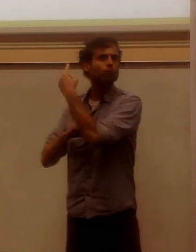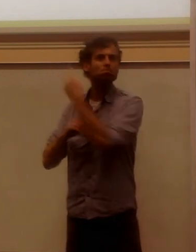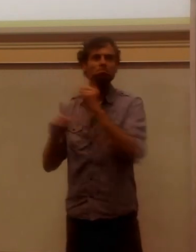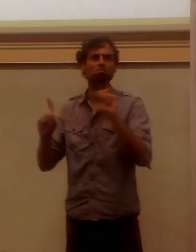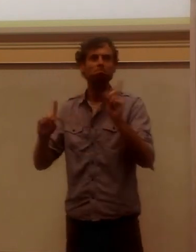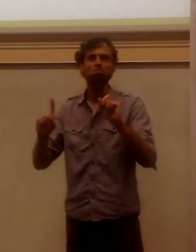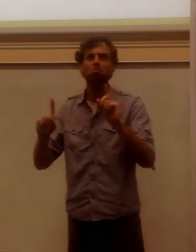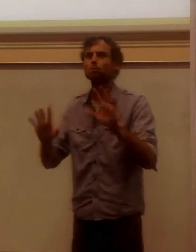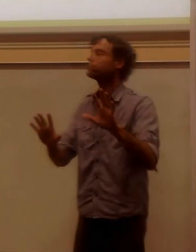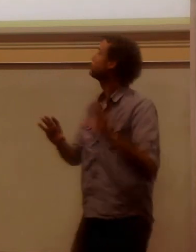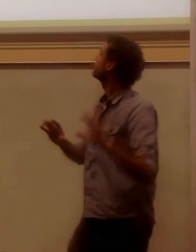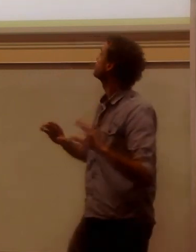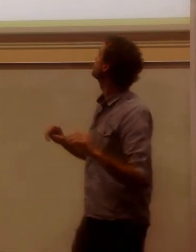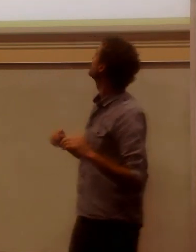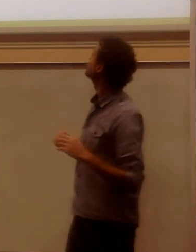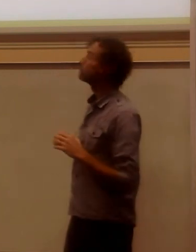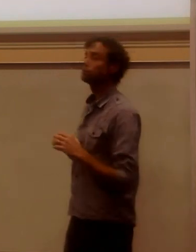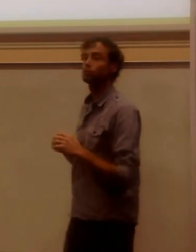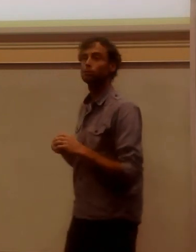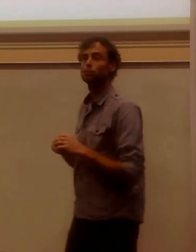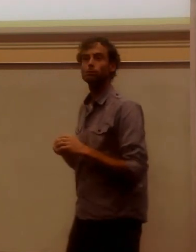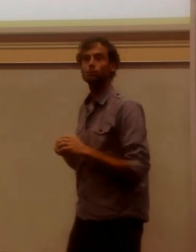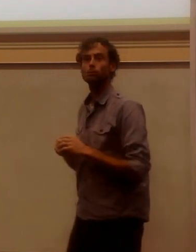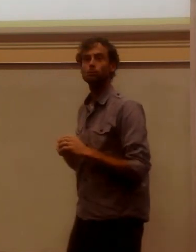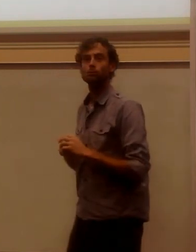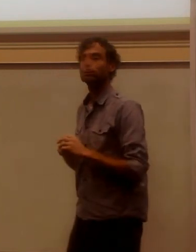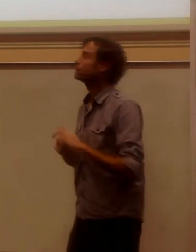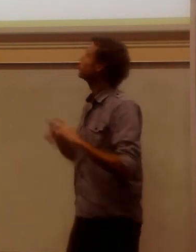Can I just check if anyone has any questions about any of these models so far?